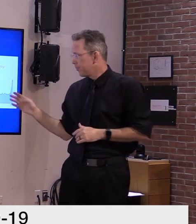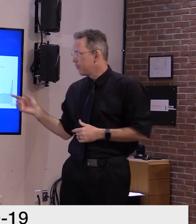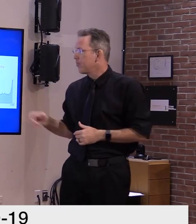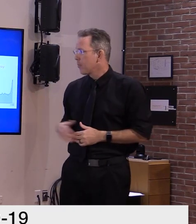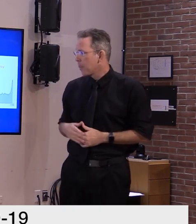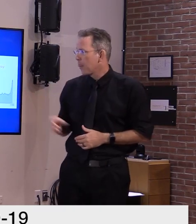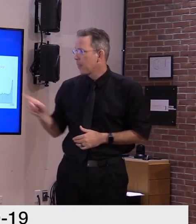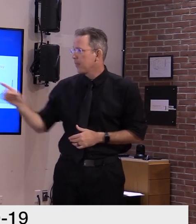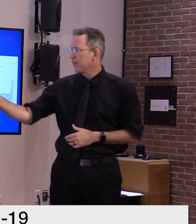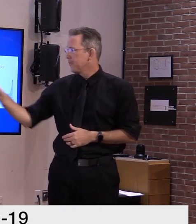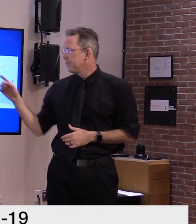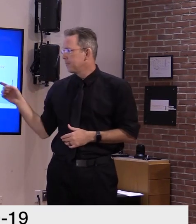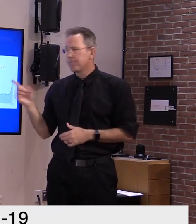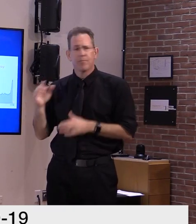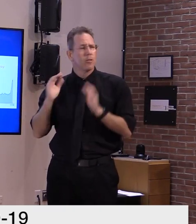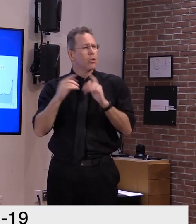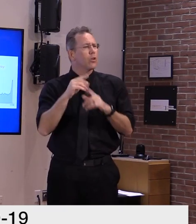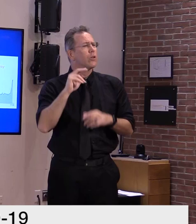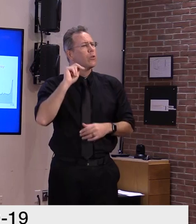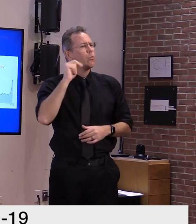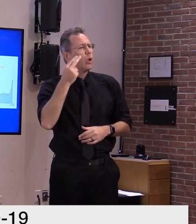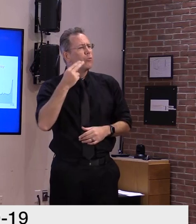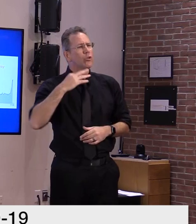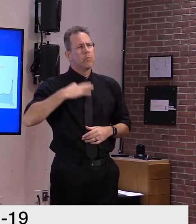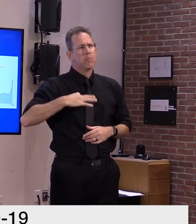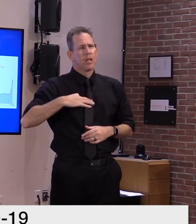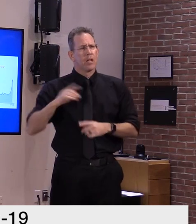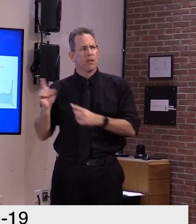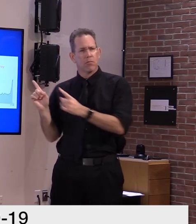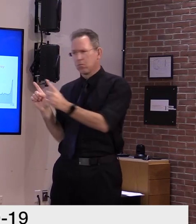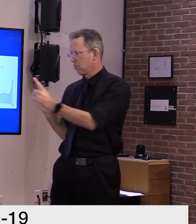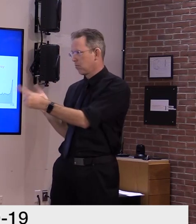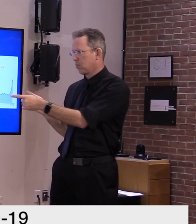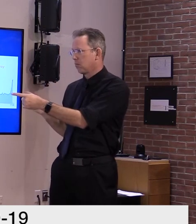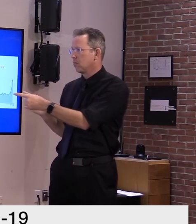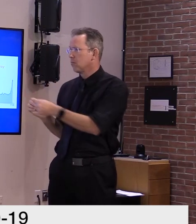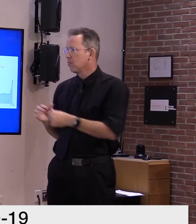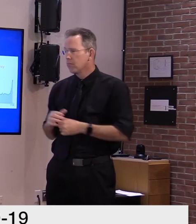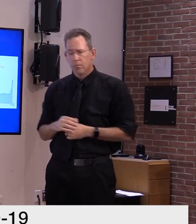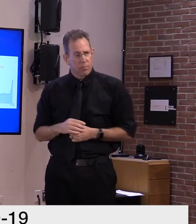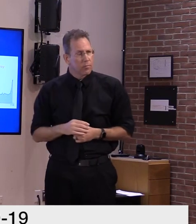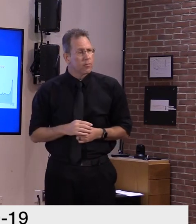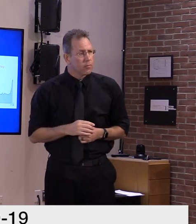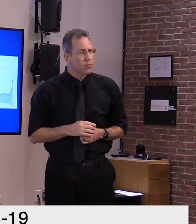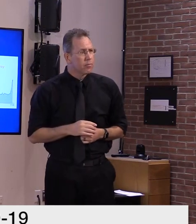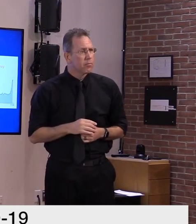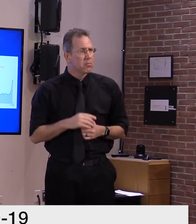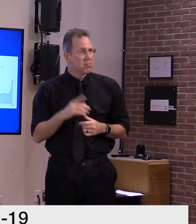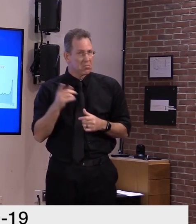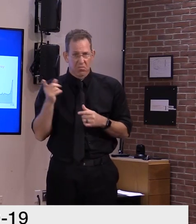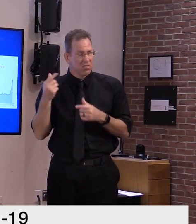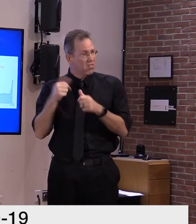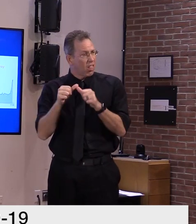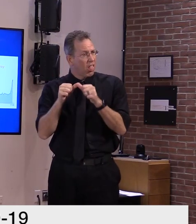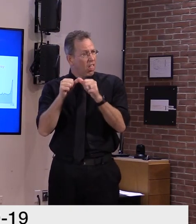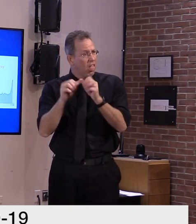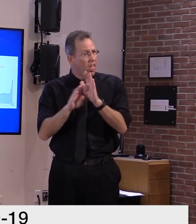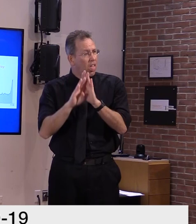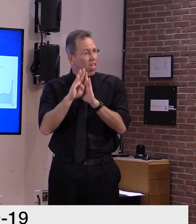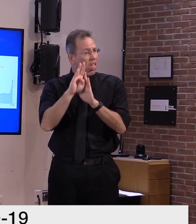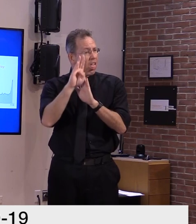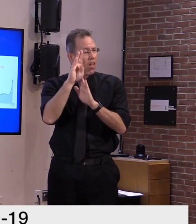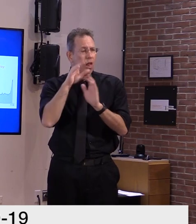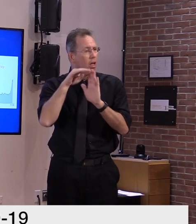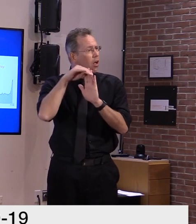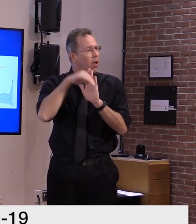New Hampshire and to Maine on the next slide, you can see that that's not the story that they're experiencing right now. Last week, they were seeing case